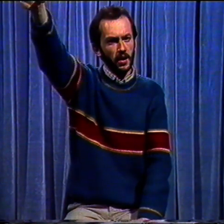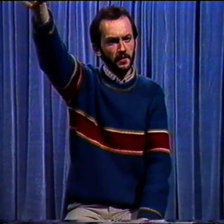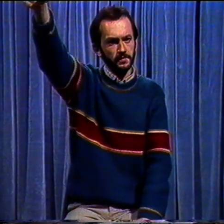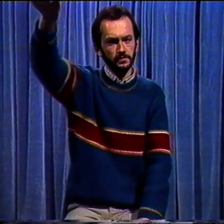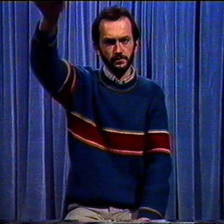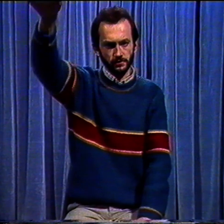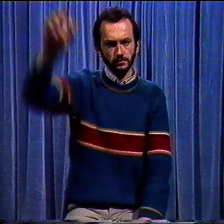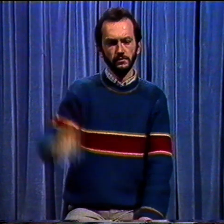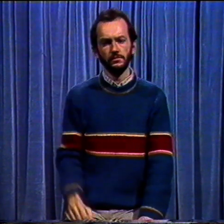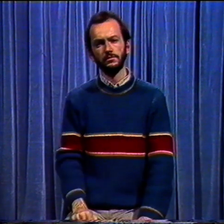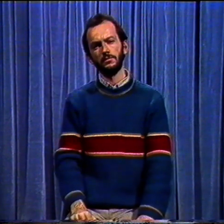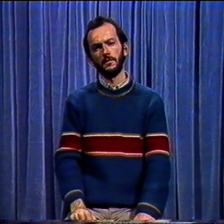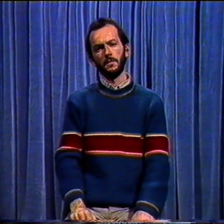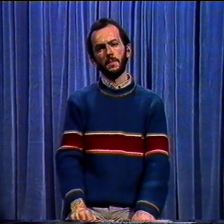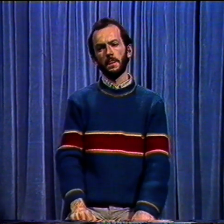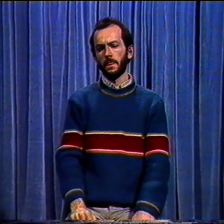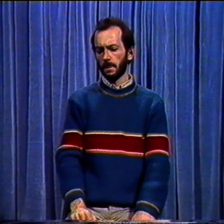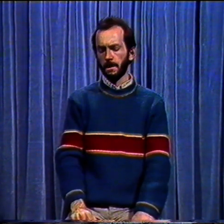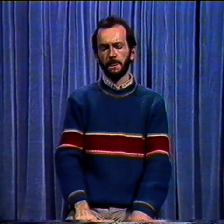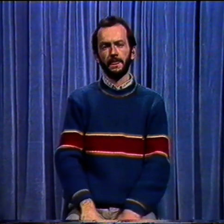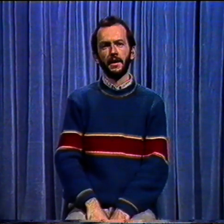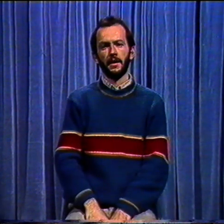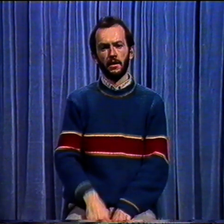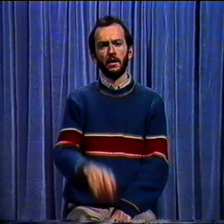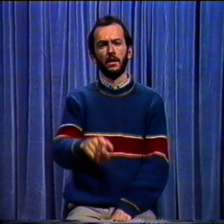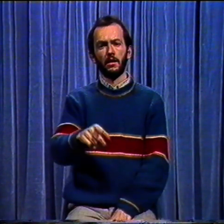away it's happening at the present time.